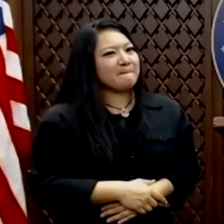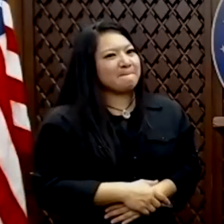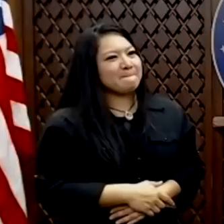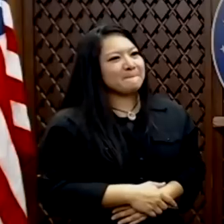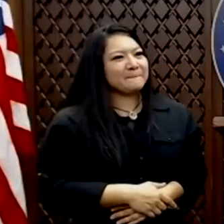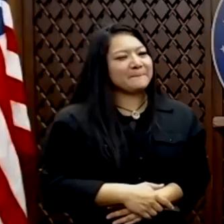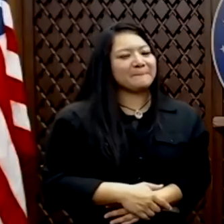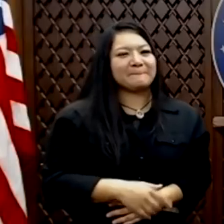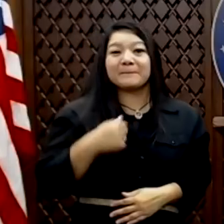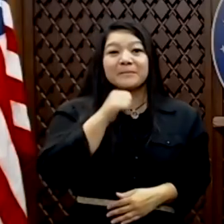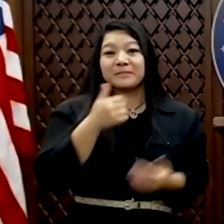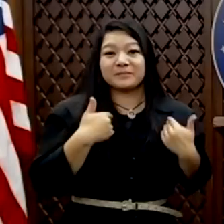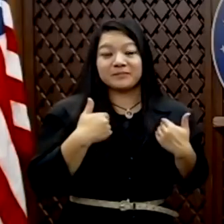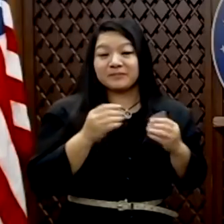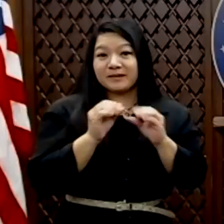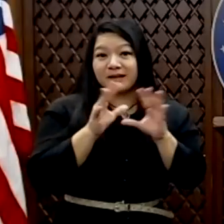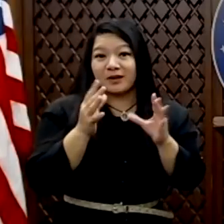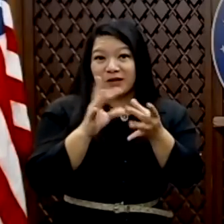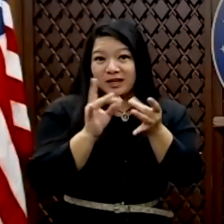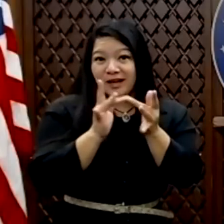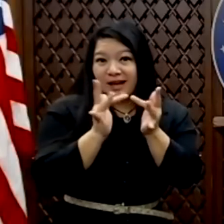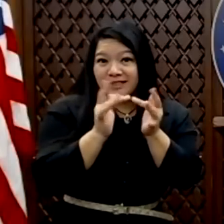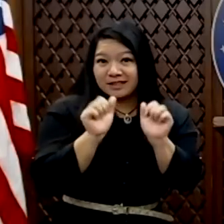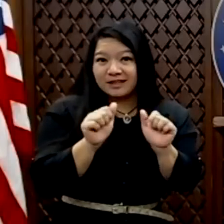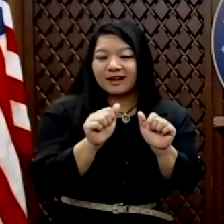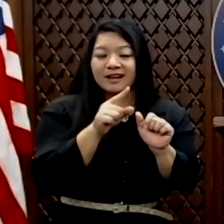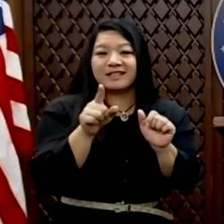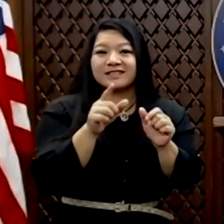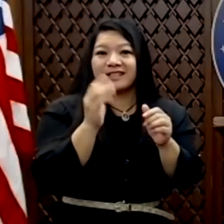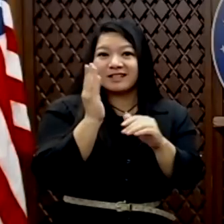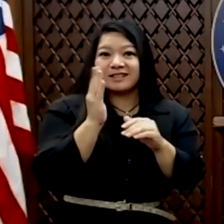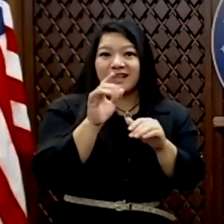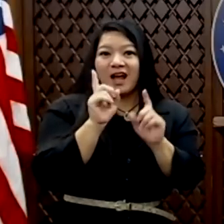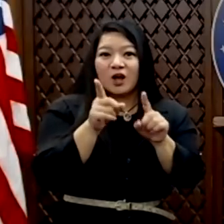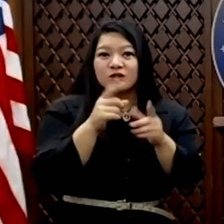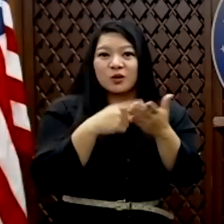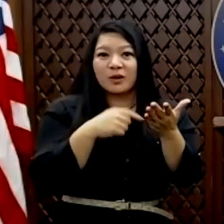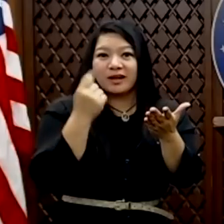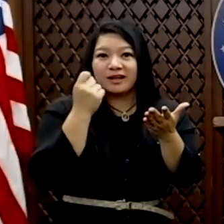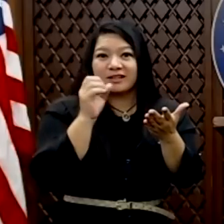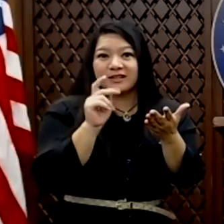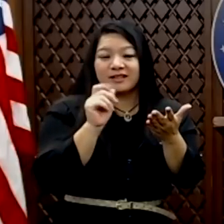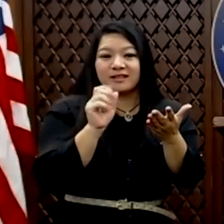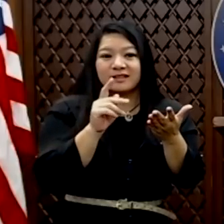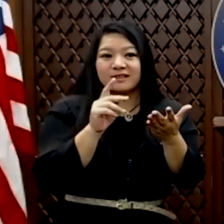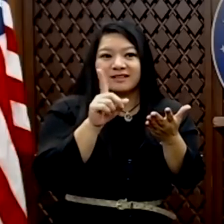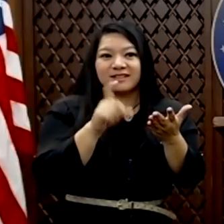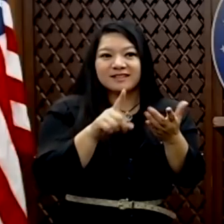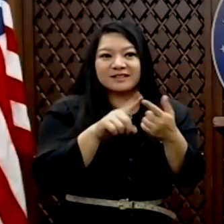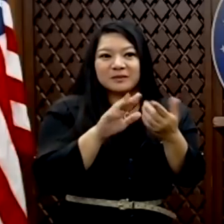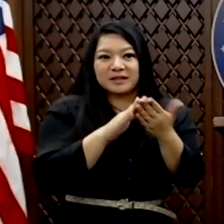martial law. We don't have a really good connection. Can I just answer what I understand the question to